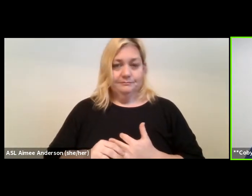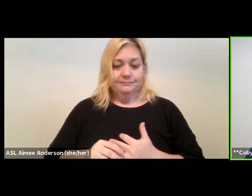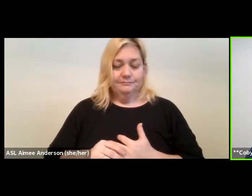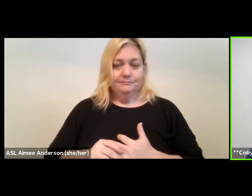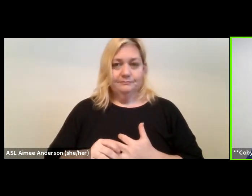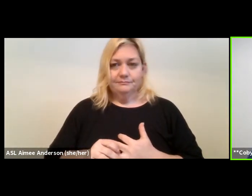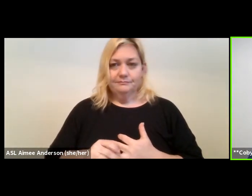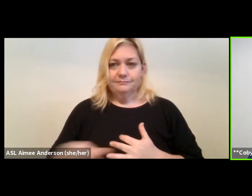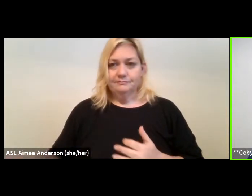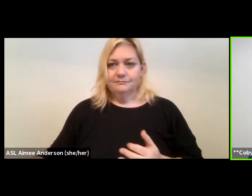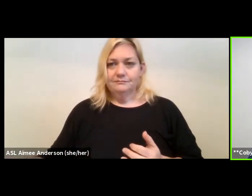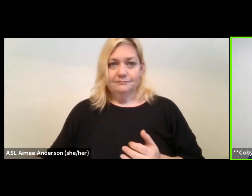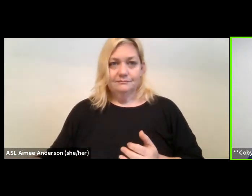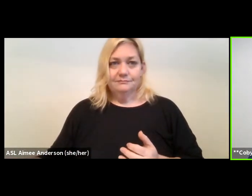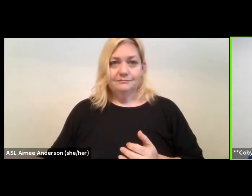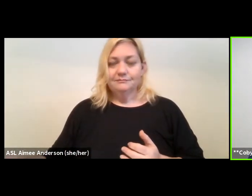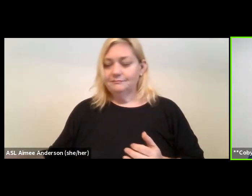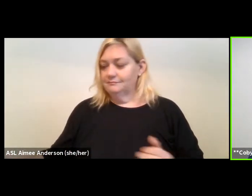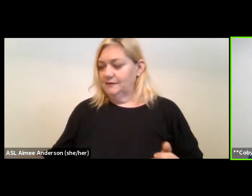let's launch that poll.